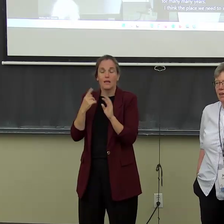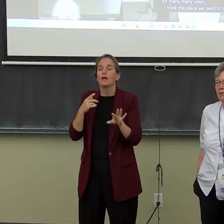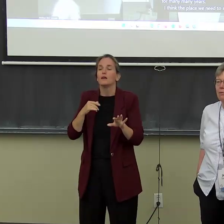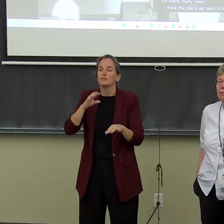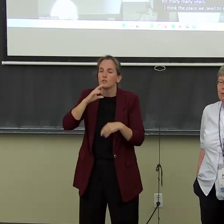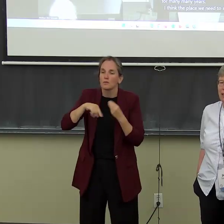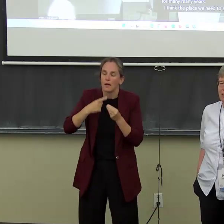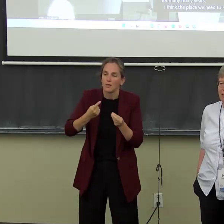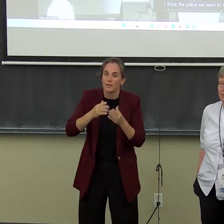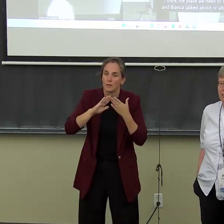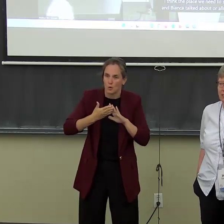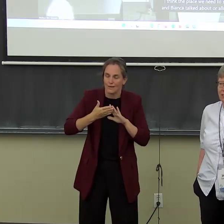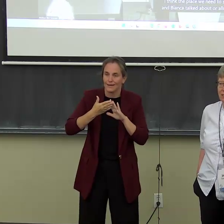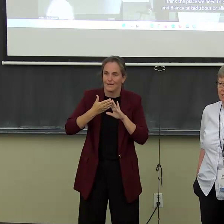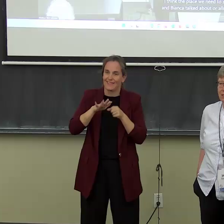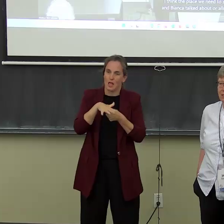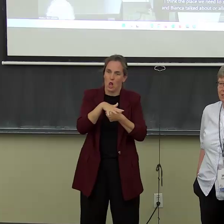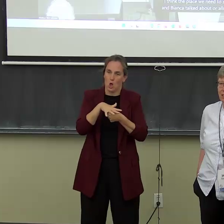local, and